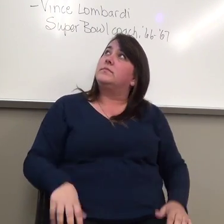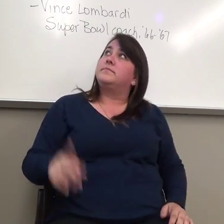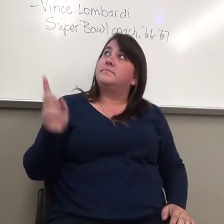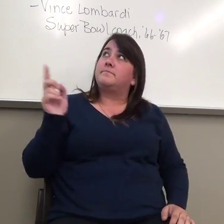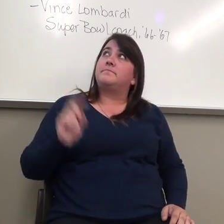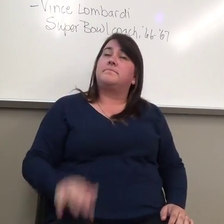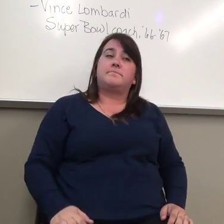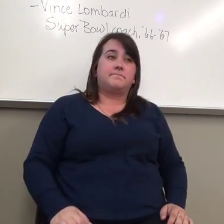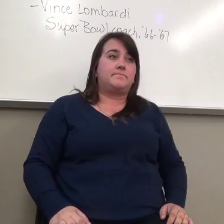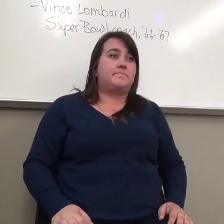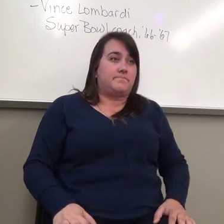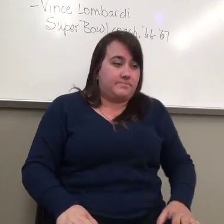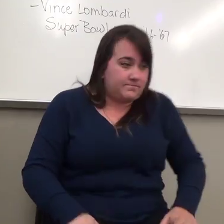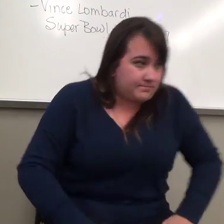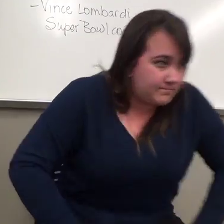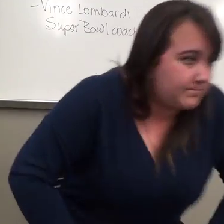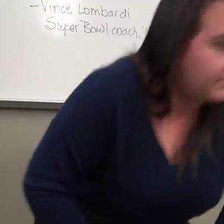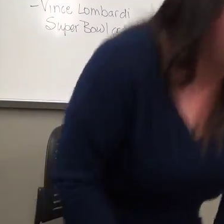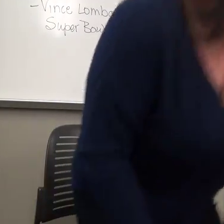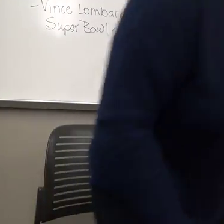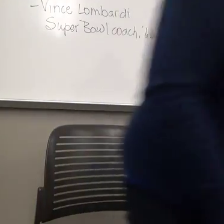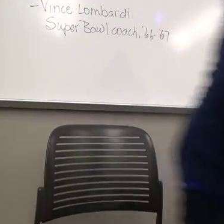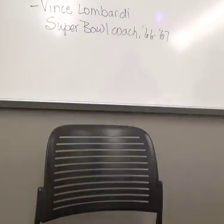up. Every week, starting the 2nd week.